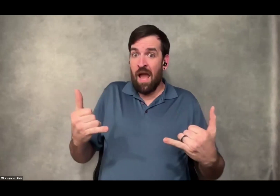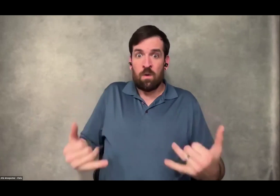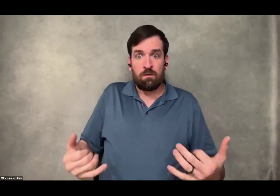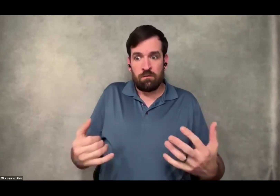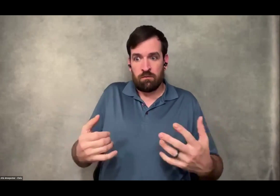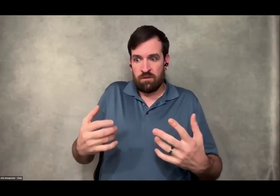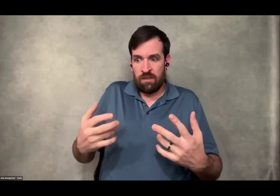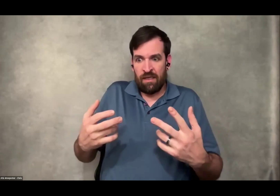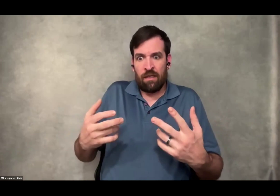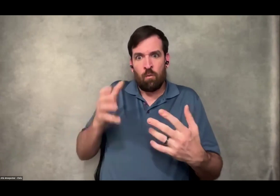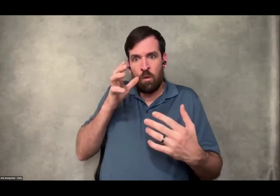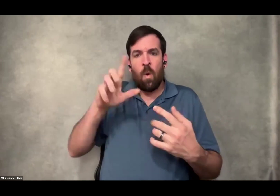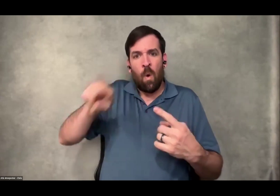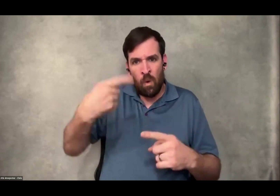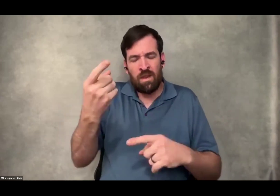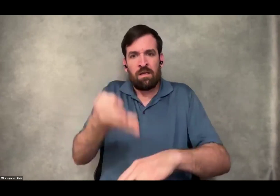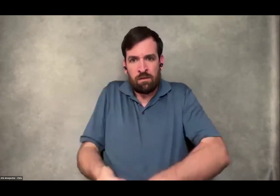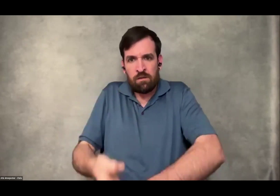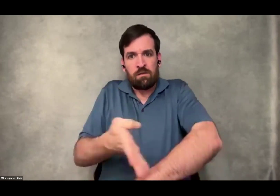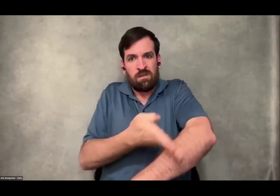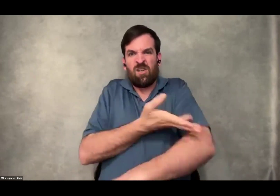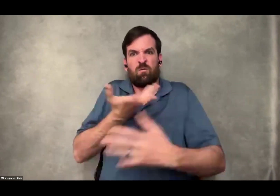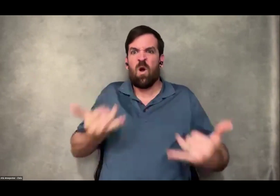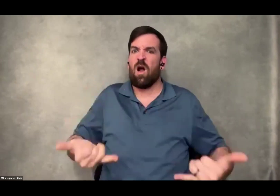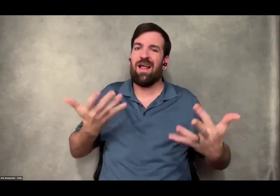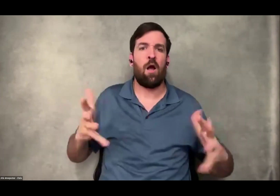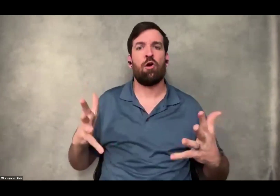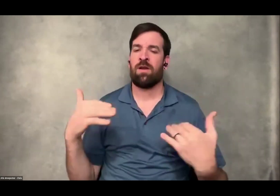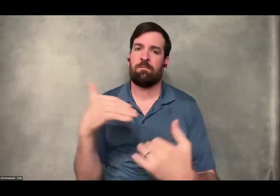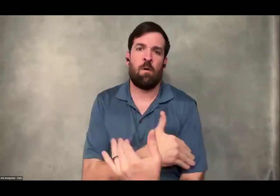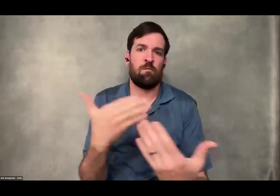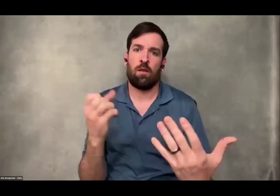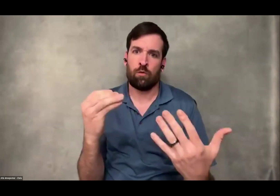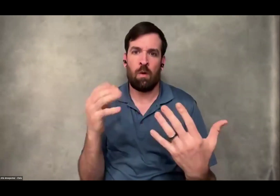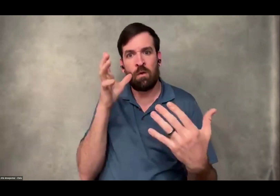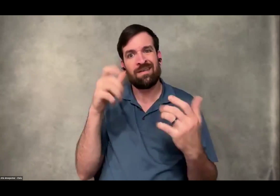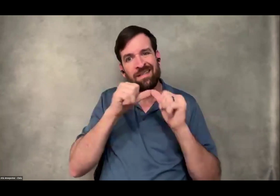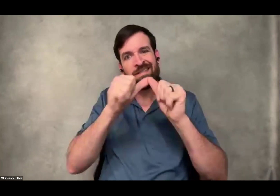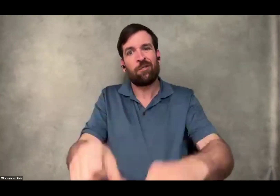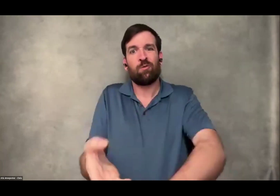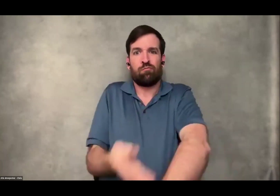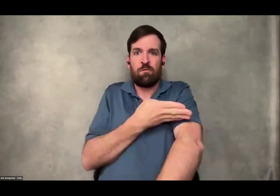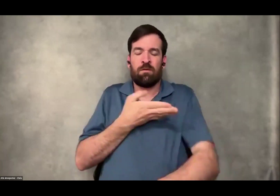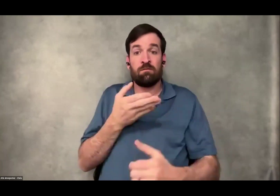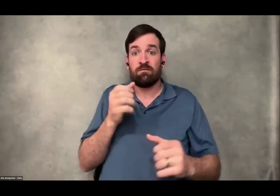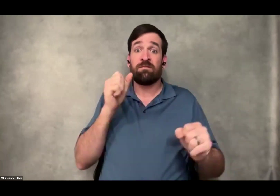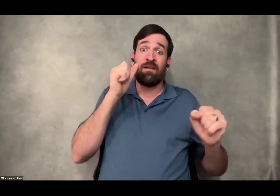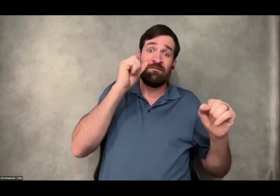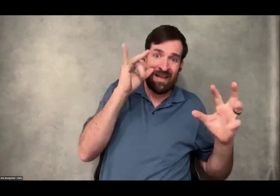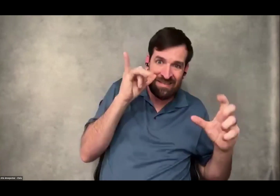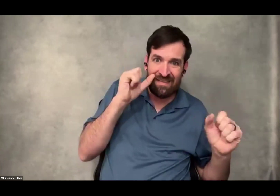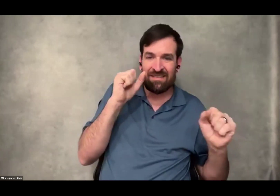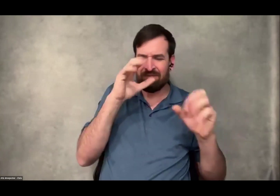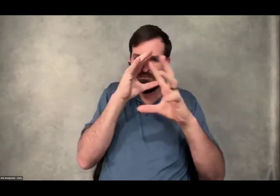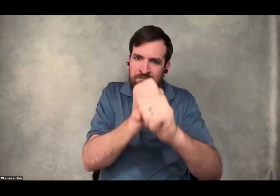any worse than this, and it is so powerful as it is right now. So it is both fascinating and scary, and